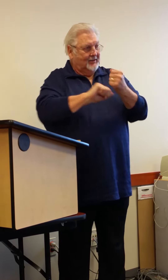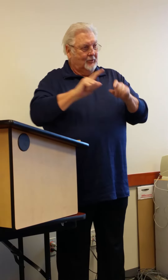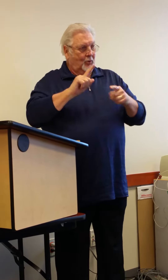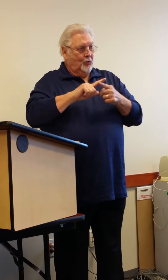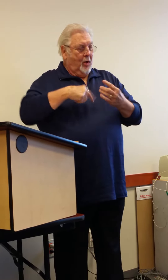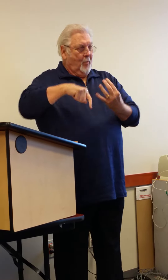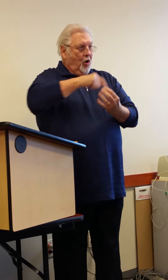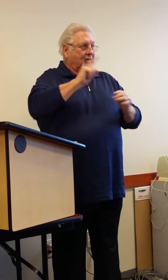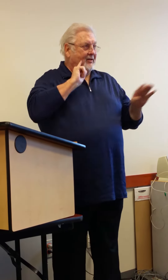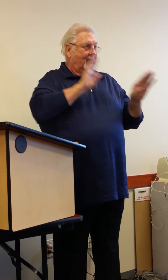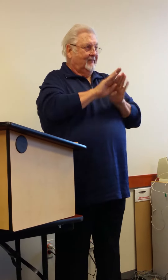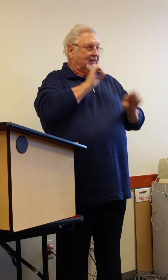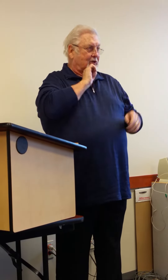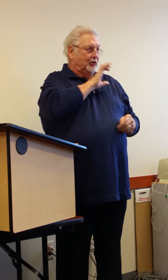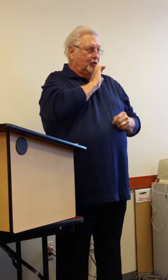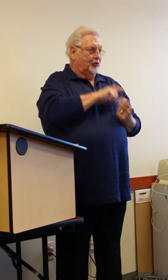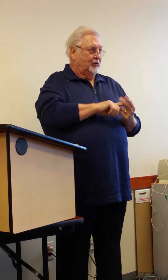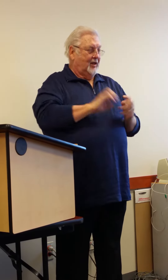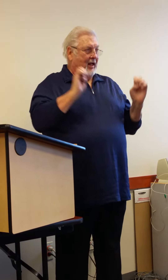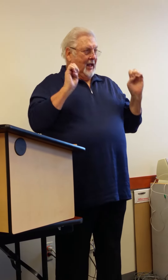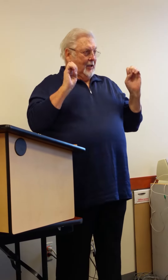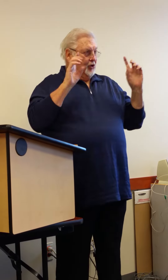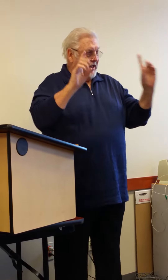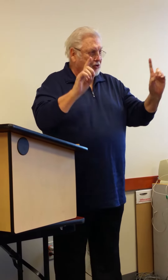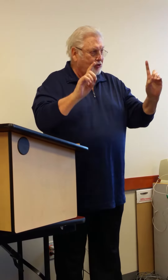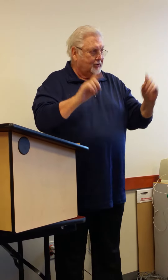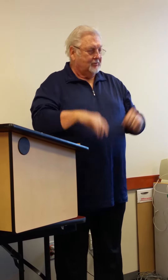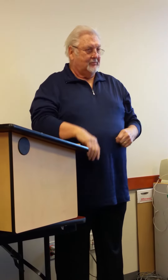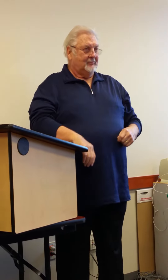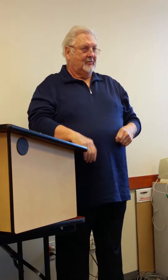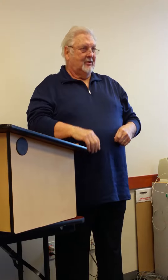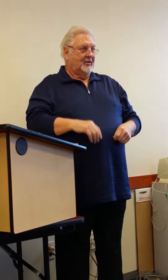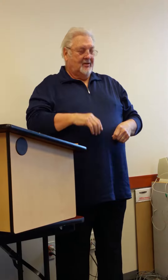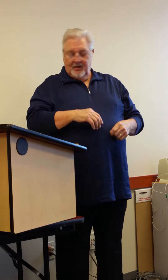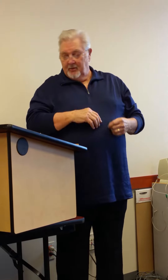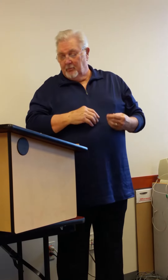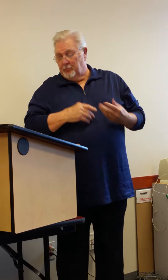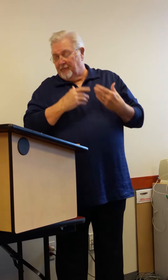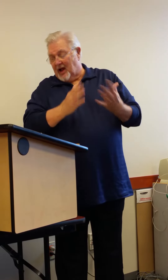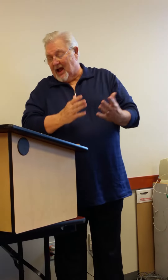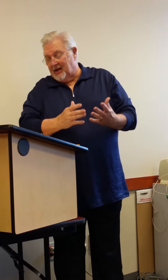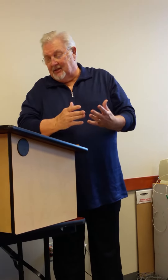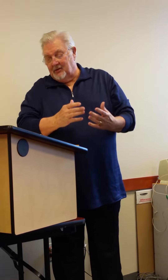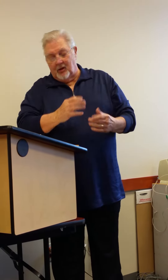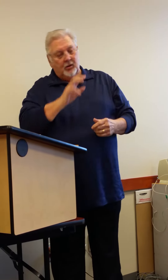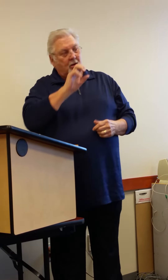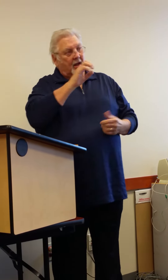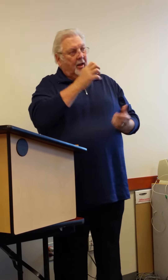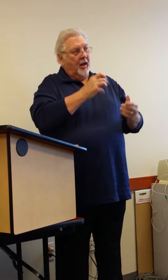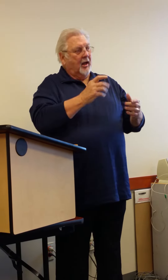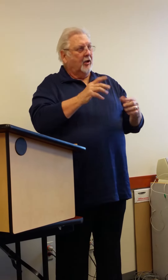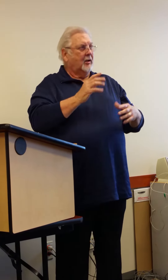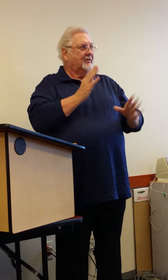mission is to give advocacy and support to deaf senior citizens, education, and also to provide